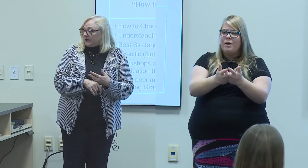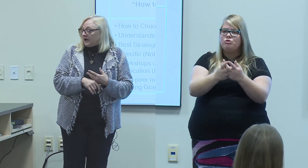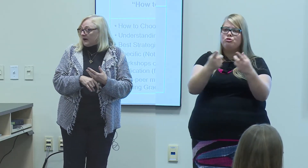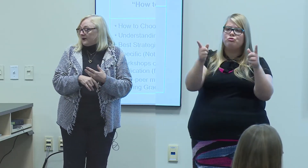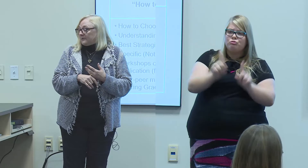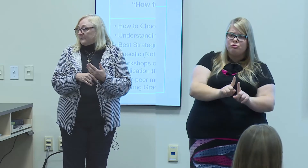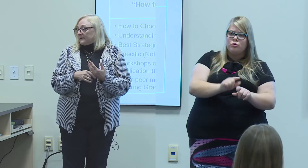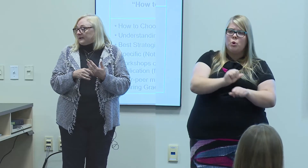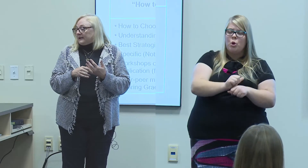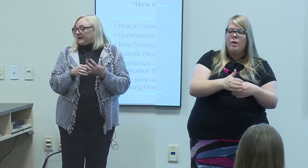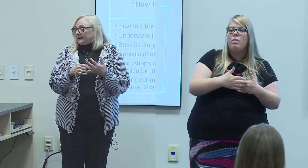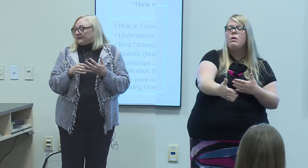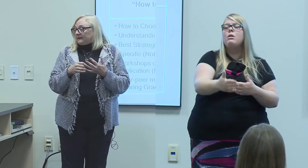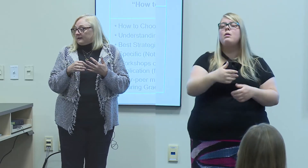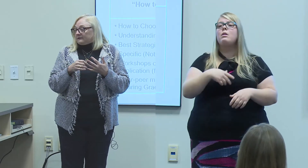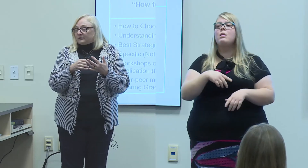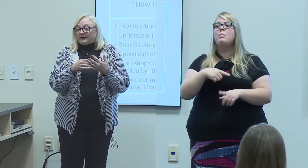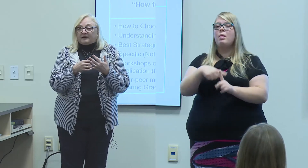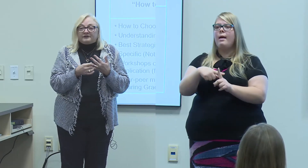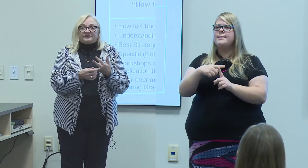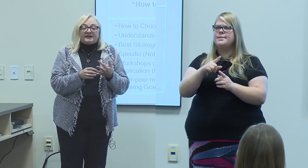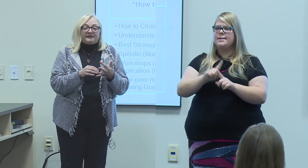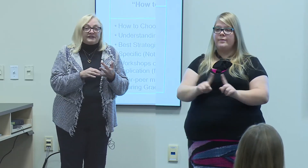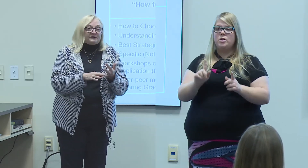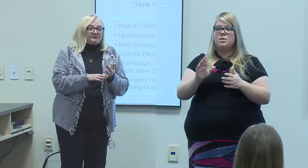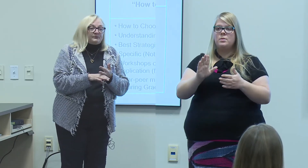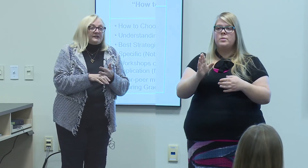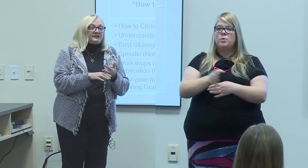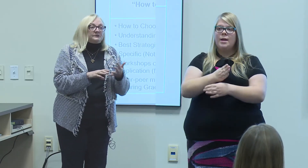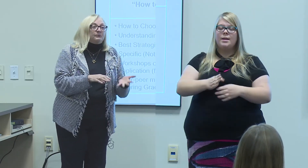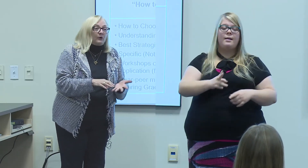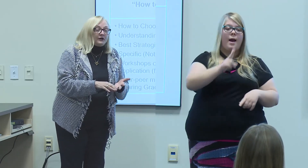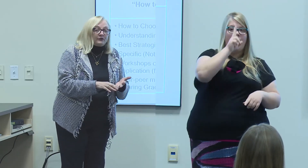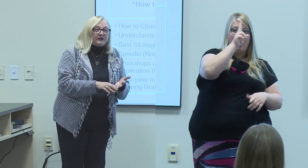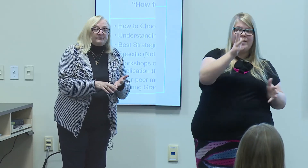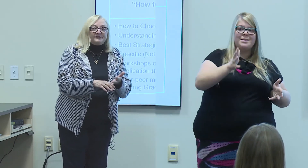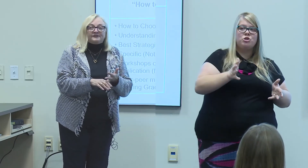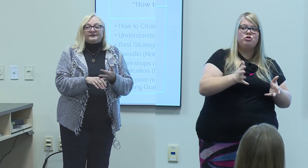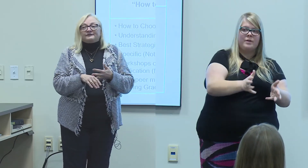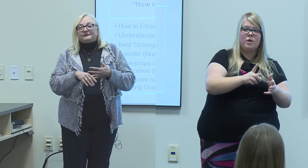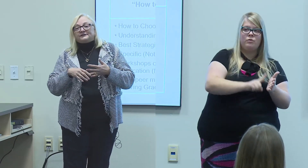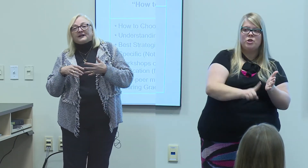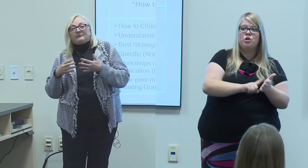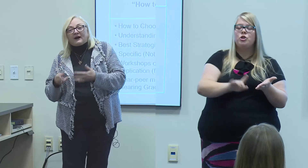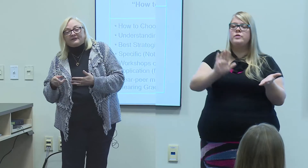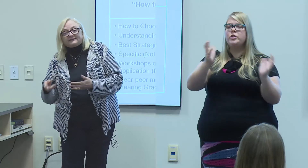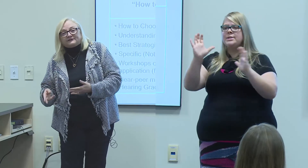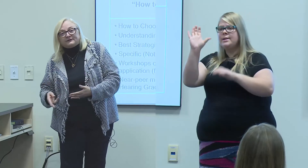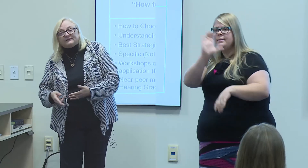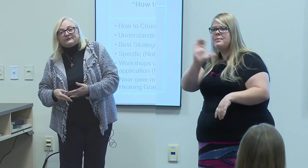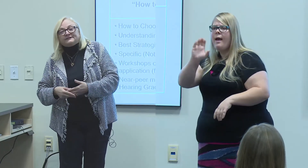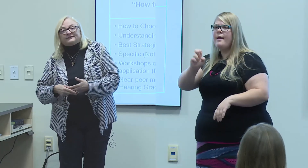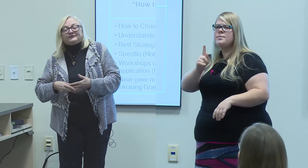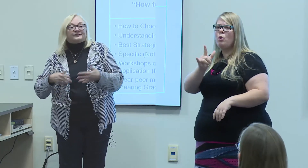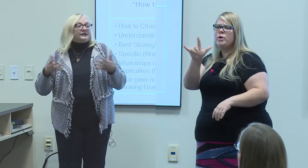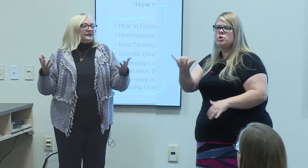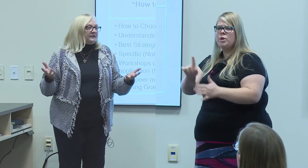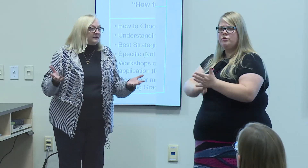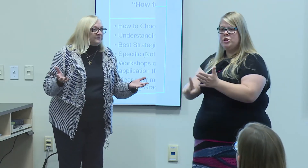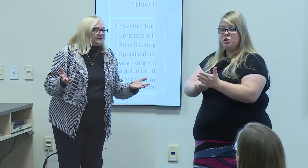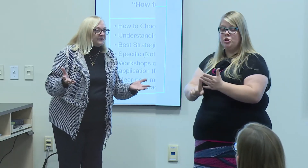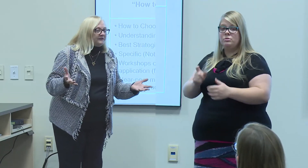you. And try to understand the difference between exploratory research versus hypothesis-driven